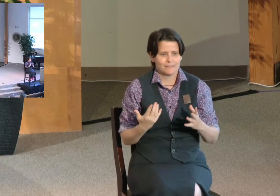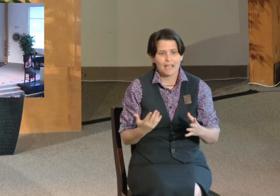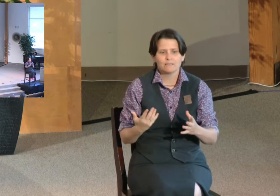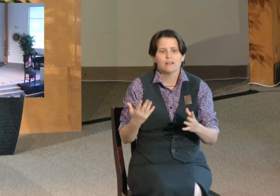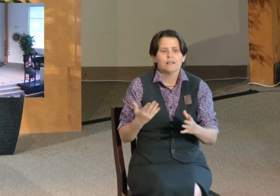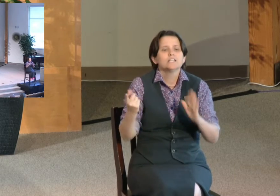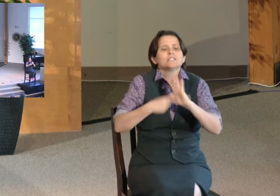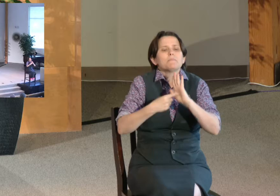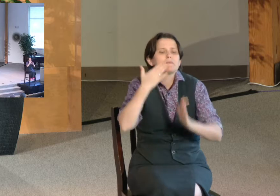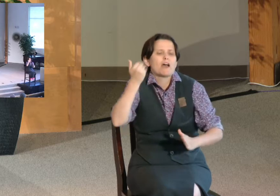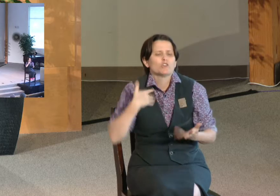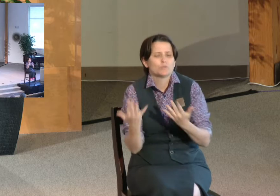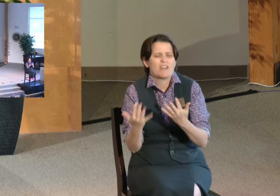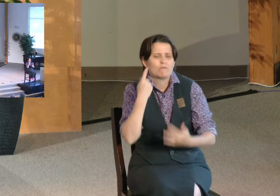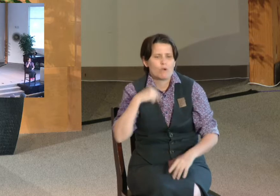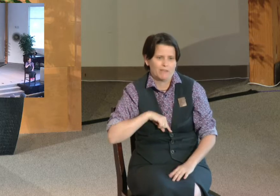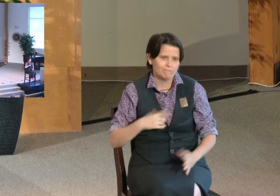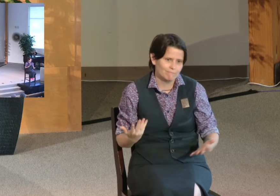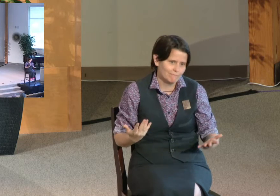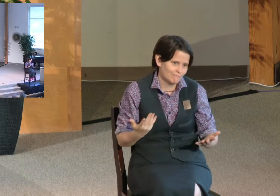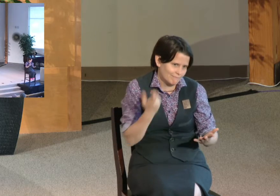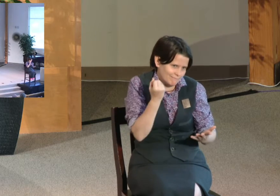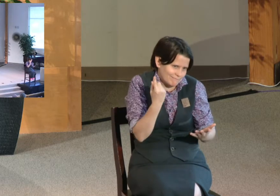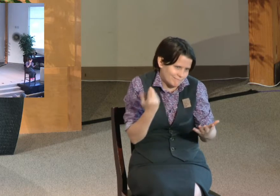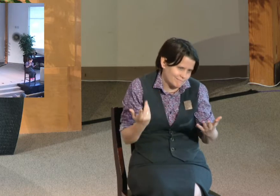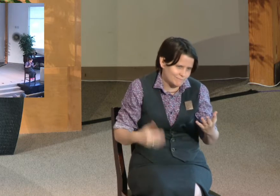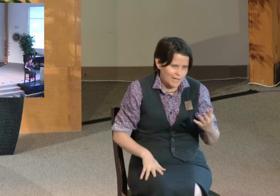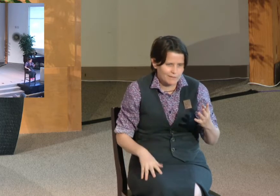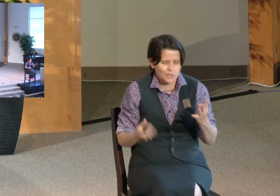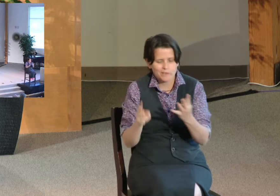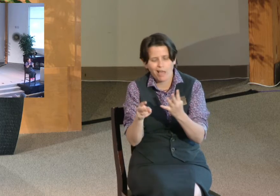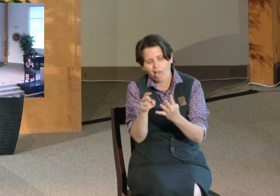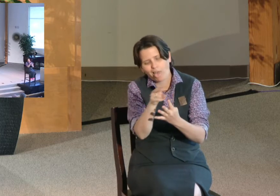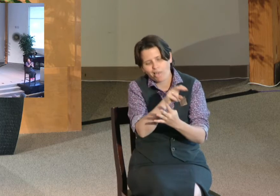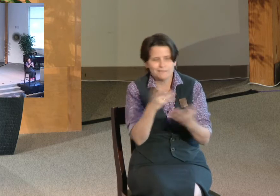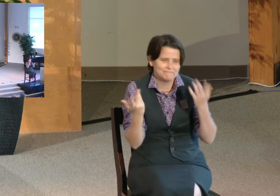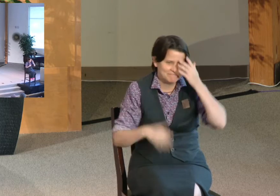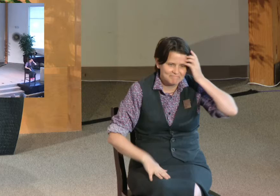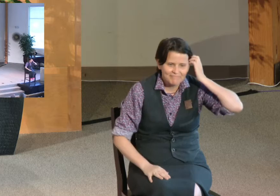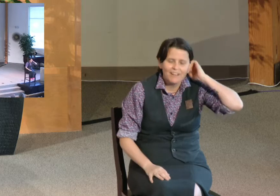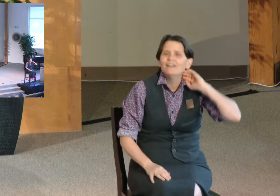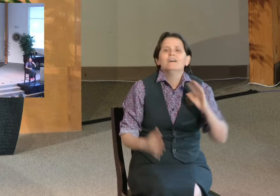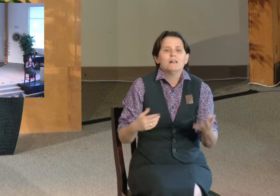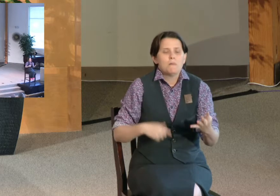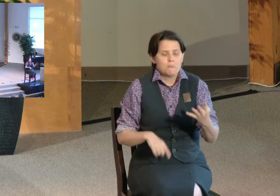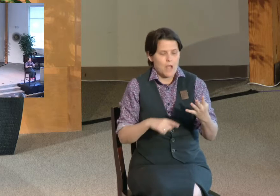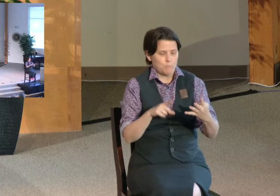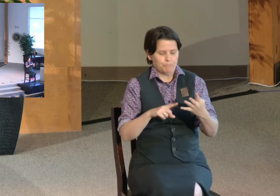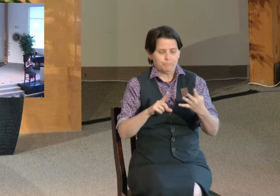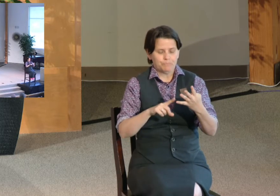On the passive side of that is the impotent lover, and this is the person that's lost their passion. They've